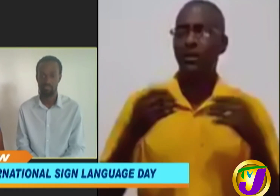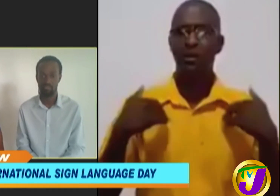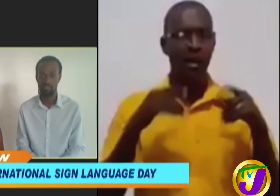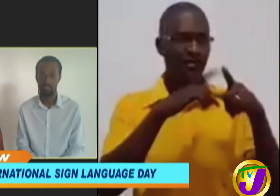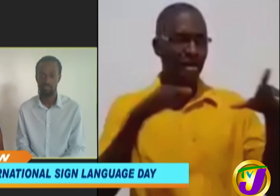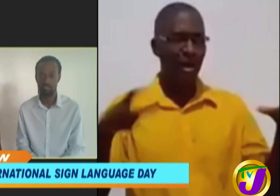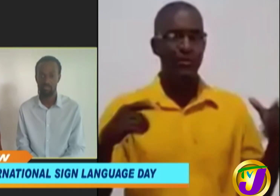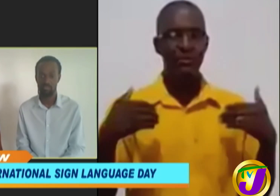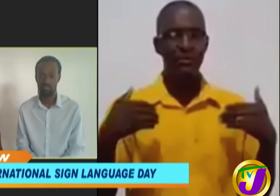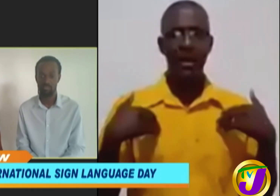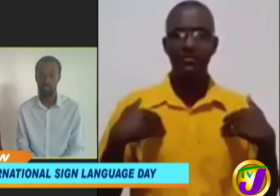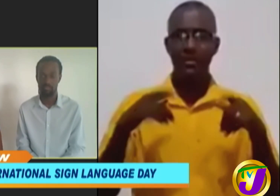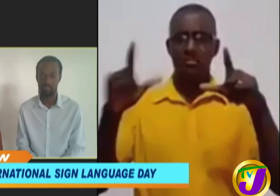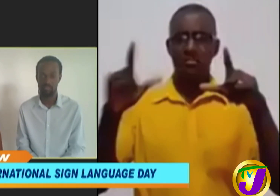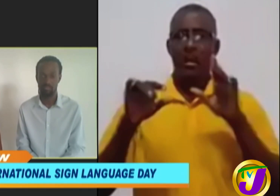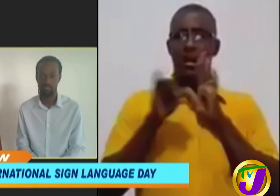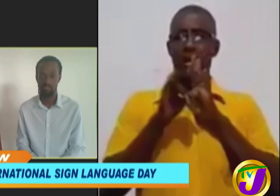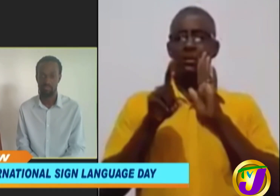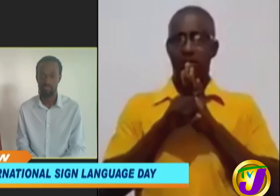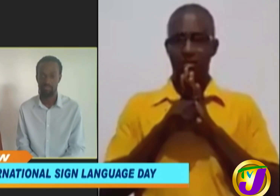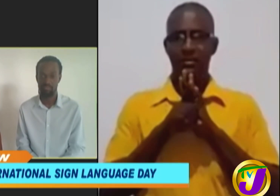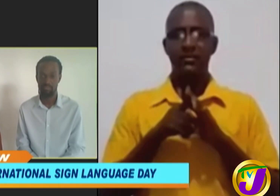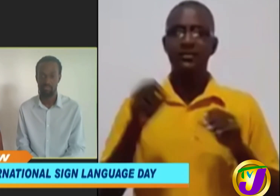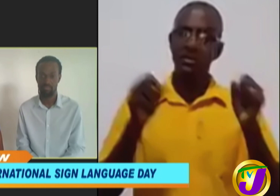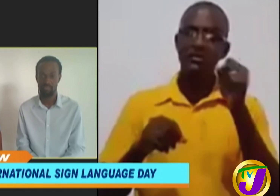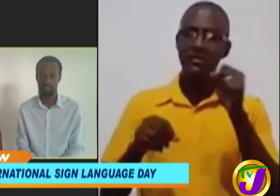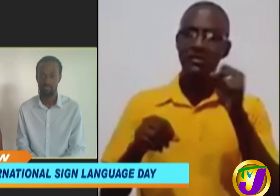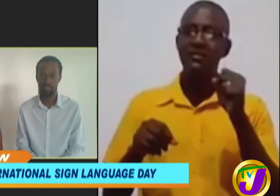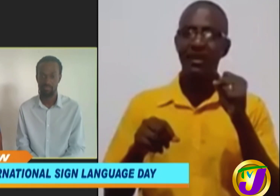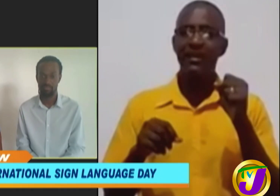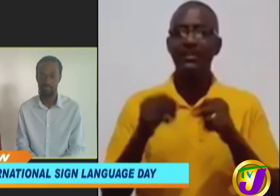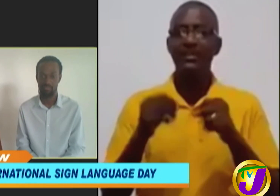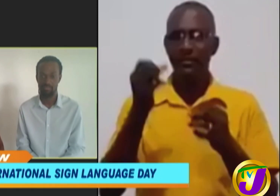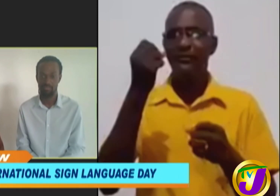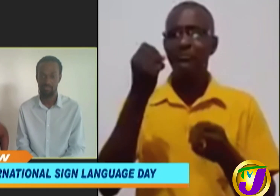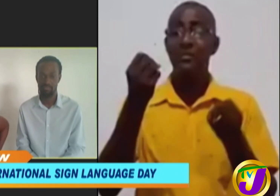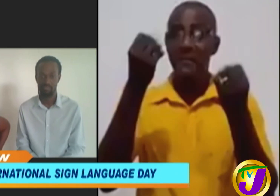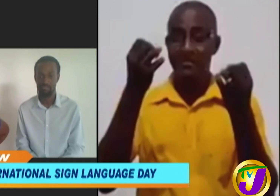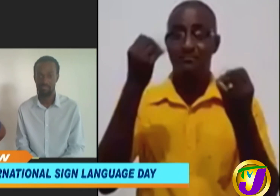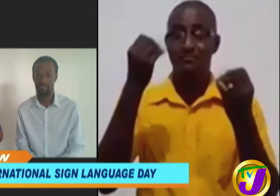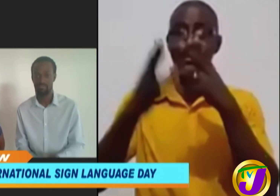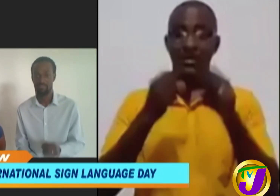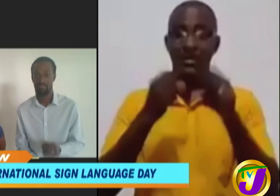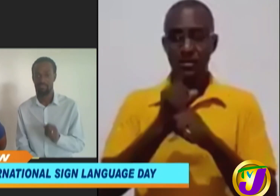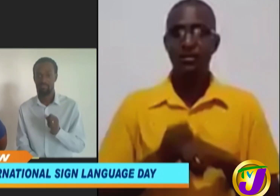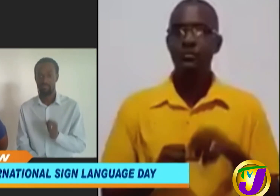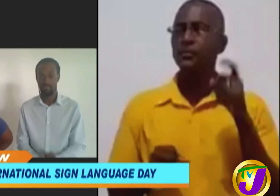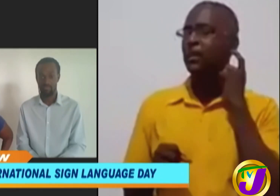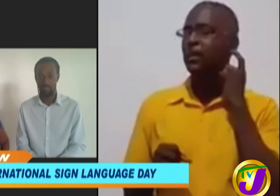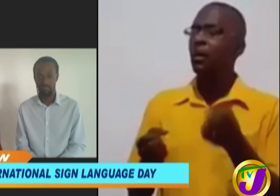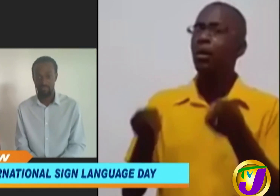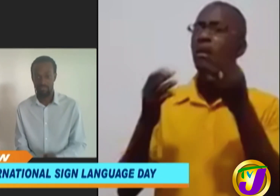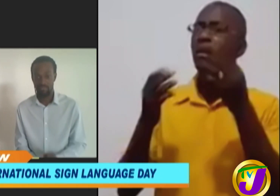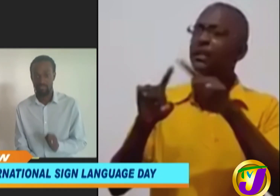have their linguistic identity. Yeah. So yeah, it's been celebrated for quite a number of years now. How many different sign languages you